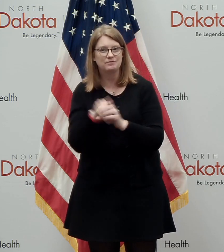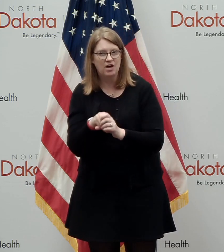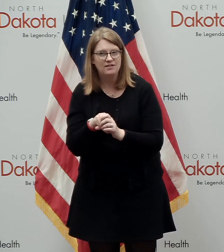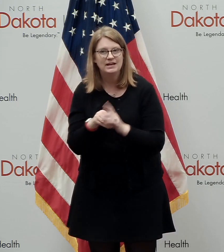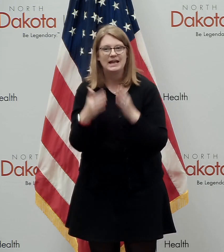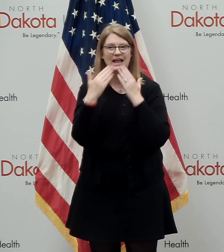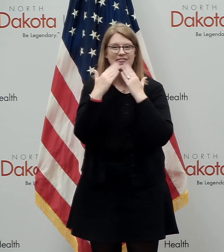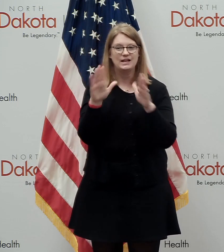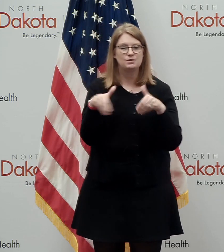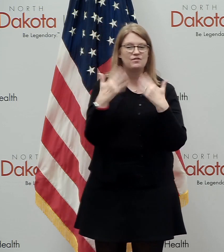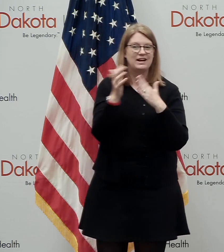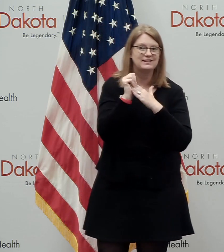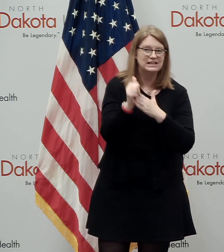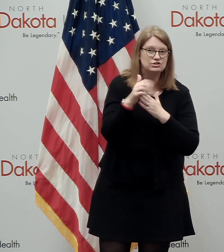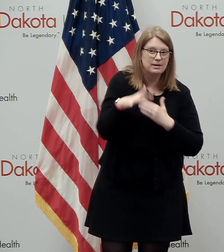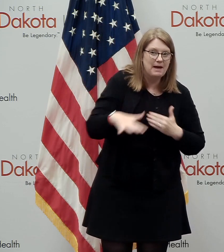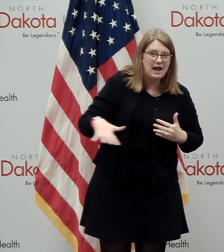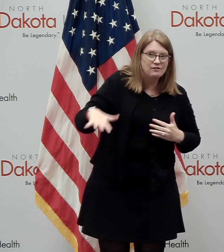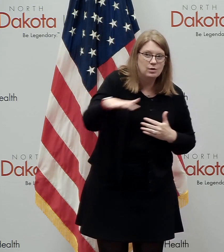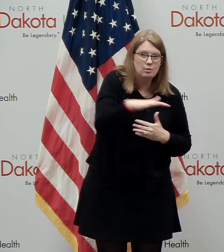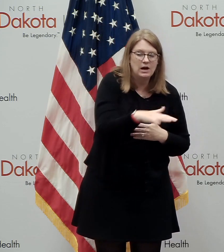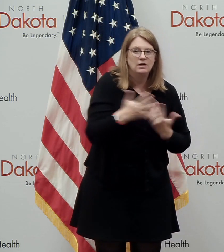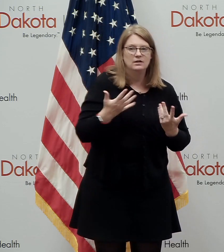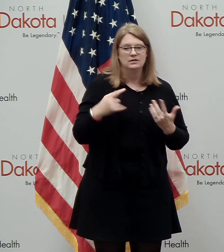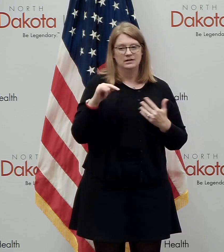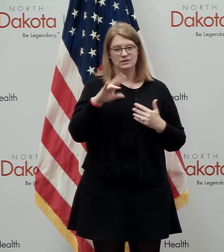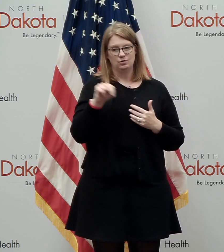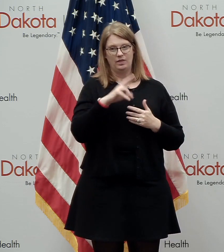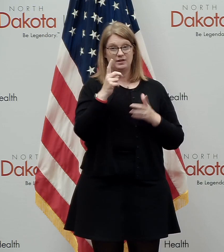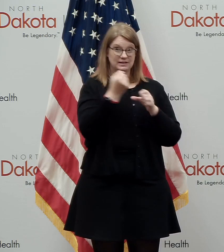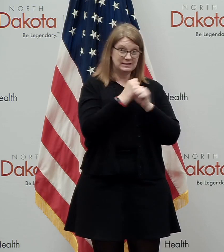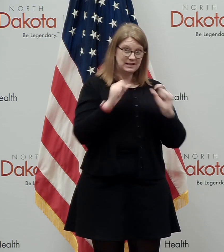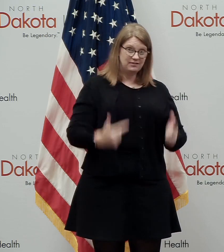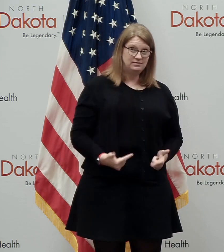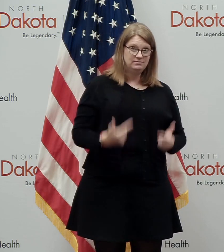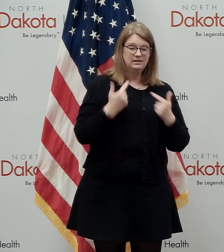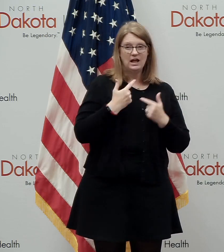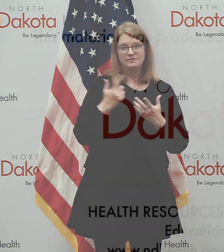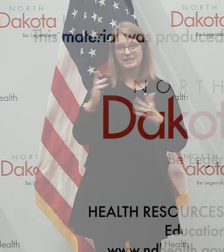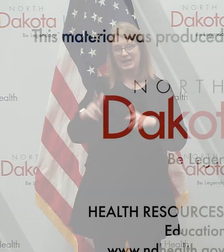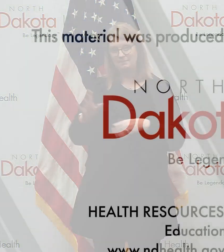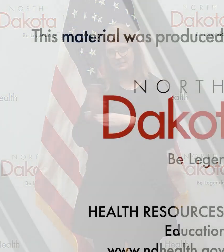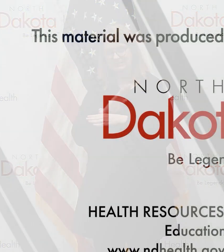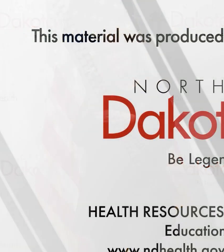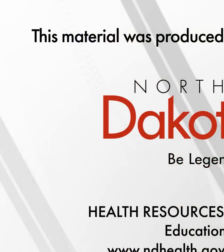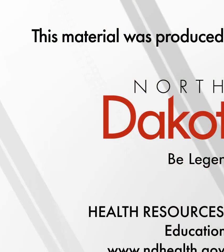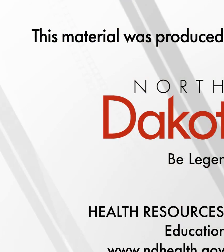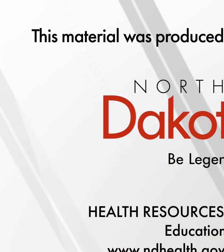leadership everywhere to help North Dakota save lives and livelihoods. See you next Monday.